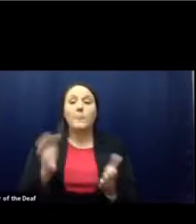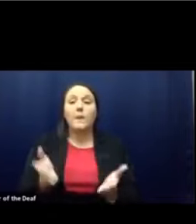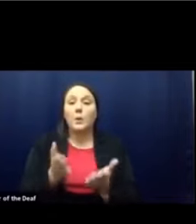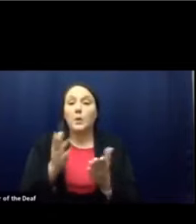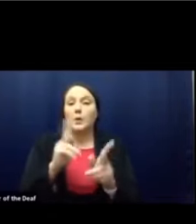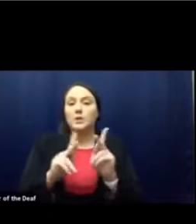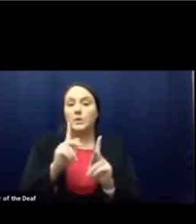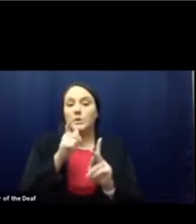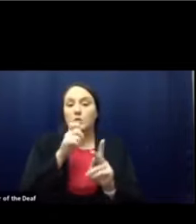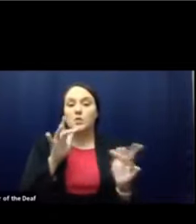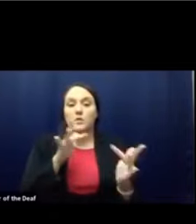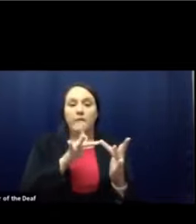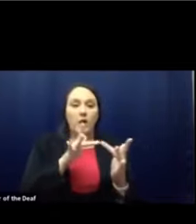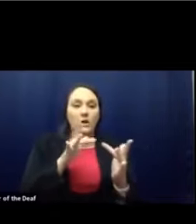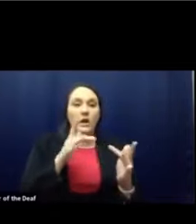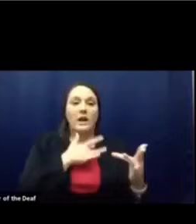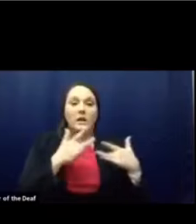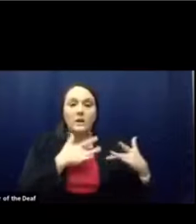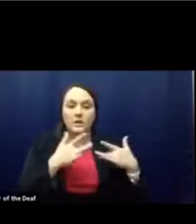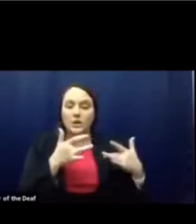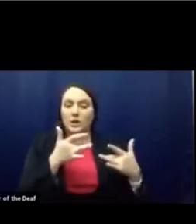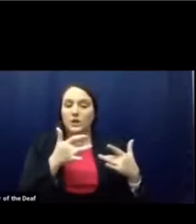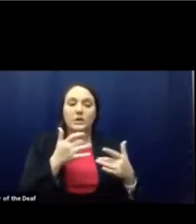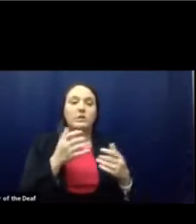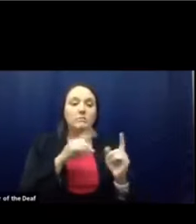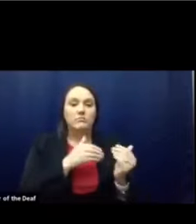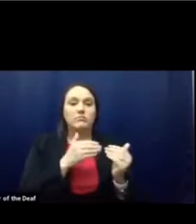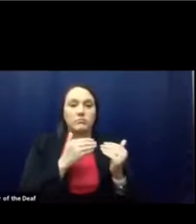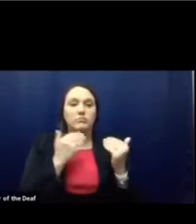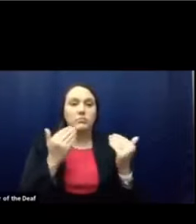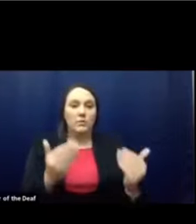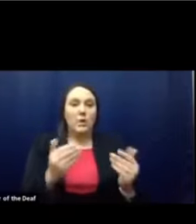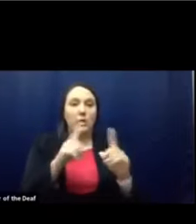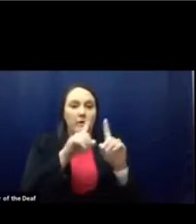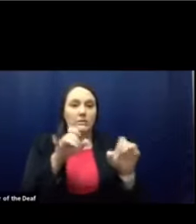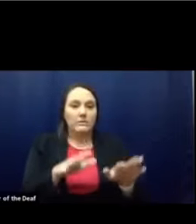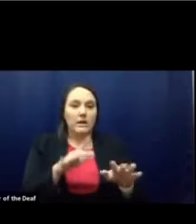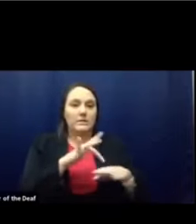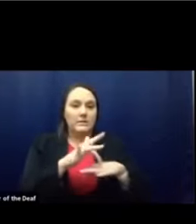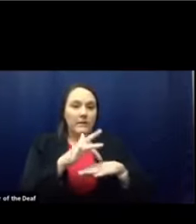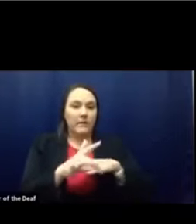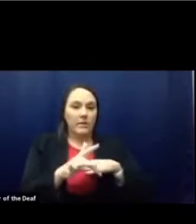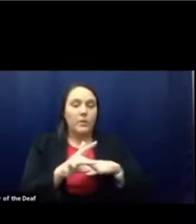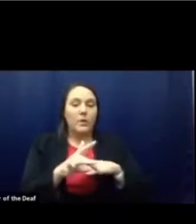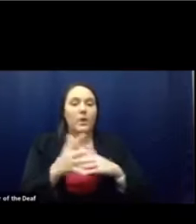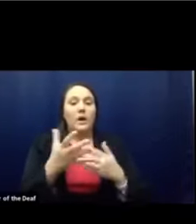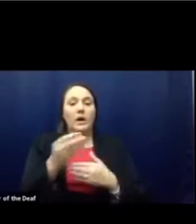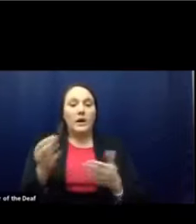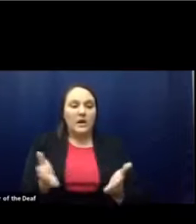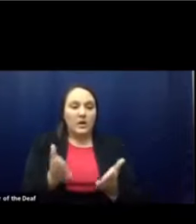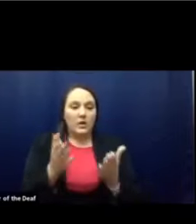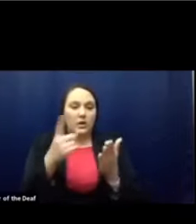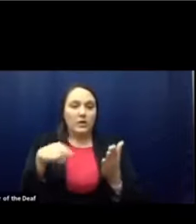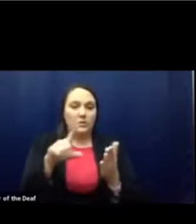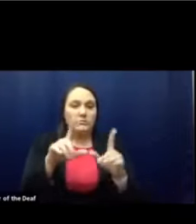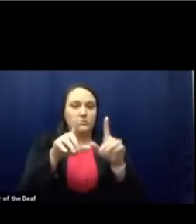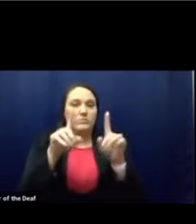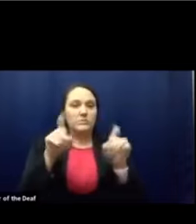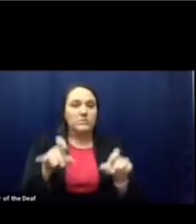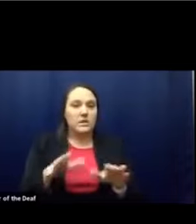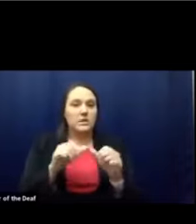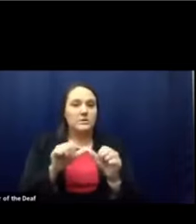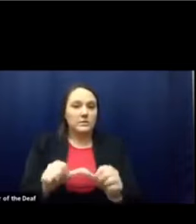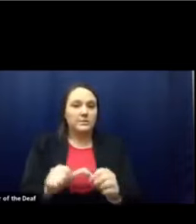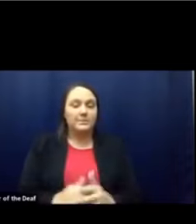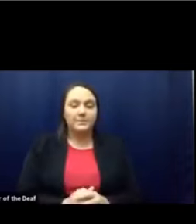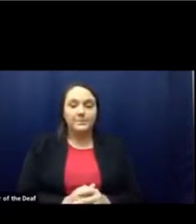in contact or concerned in any way, shape, or form, we still do have testing available and want to encourage people to continue to get tested at this time.